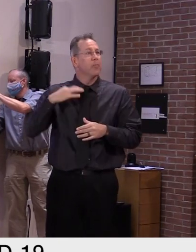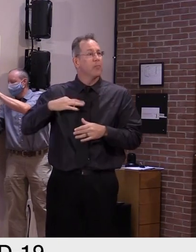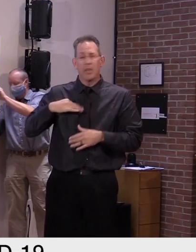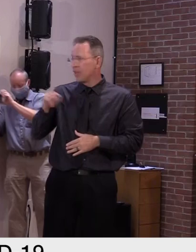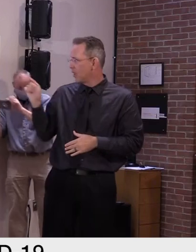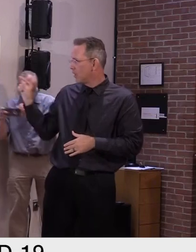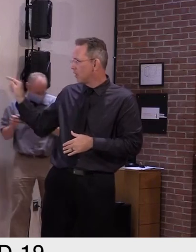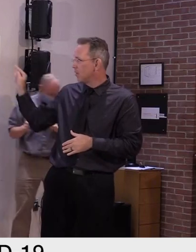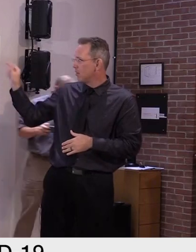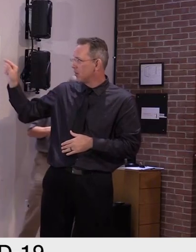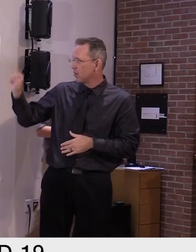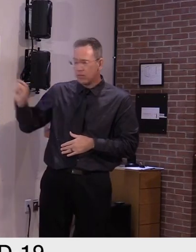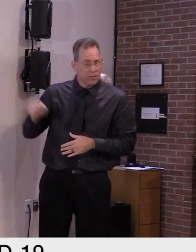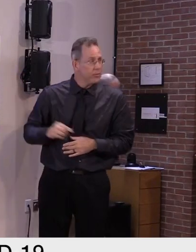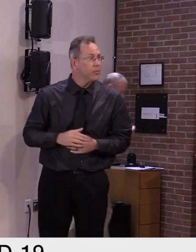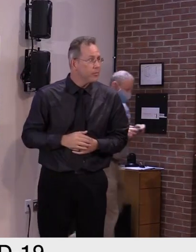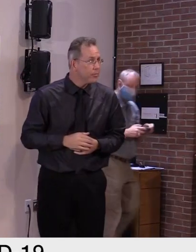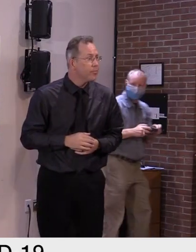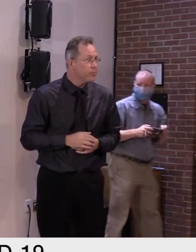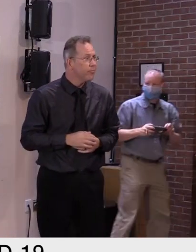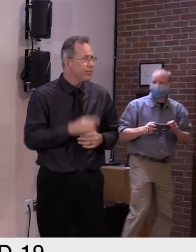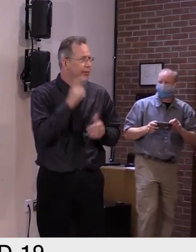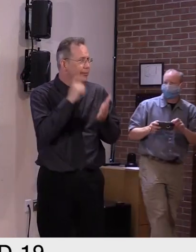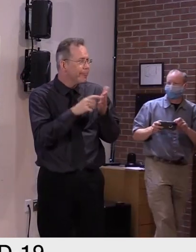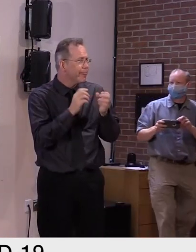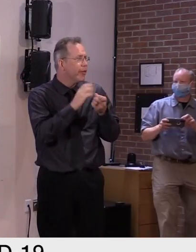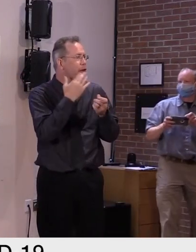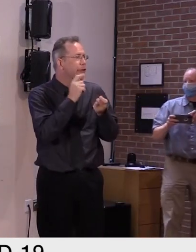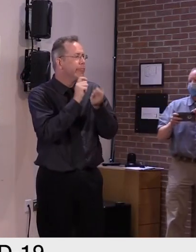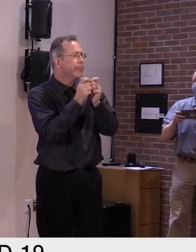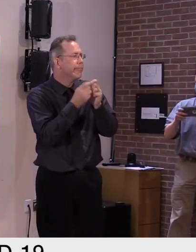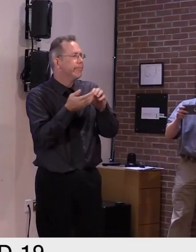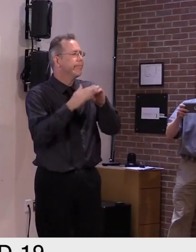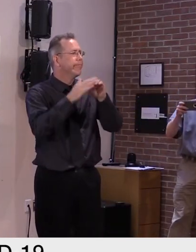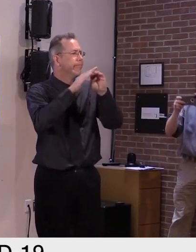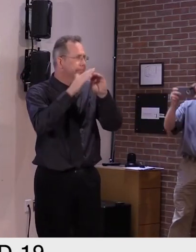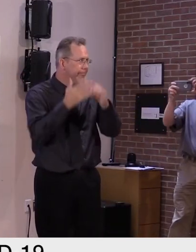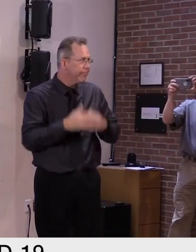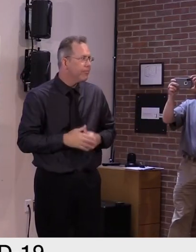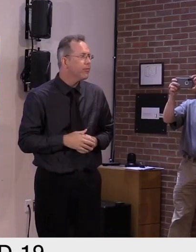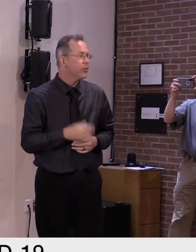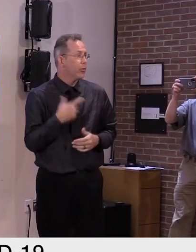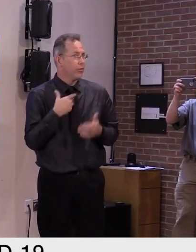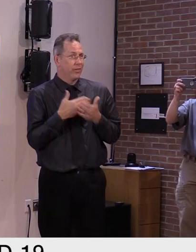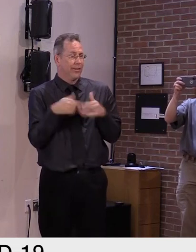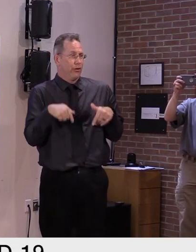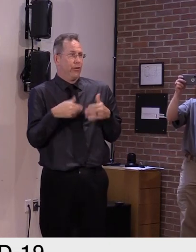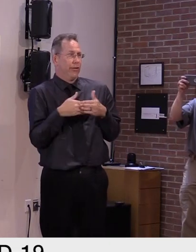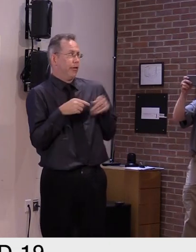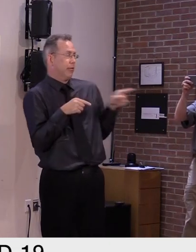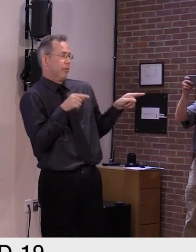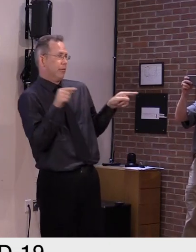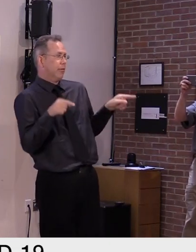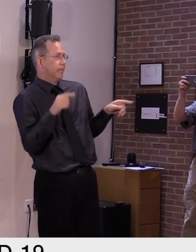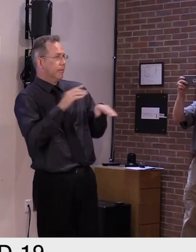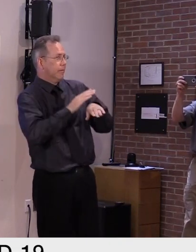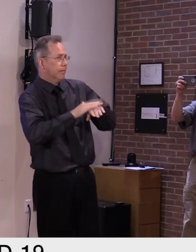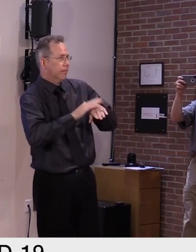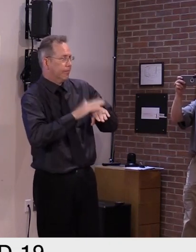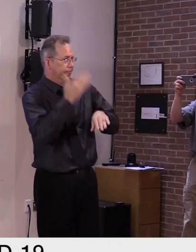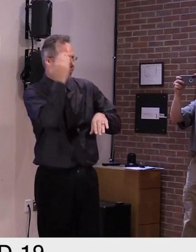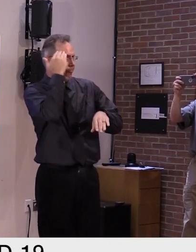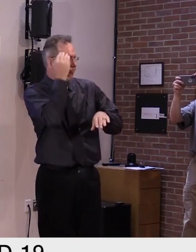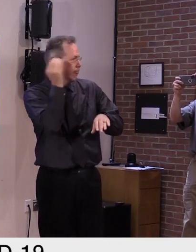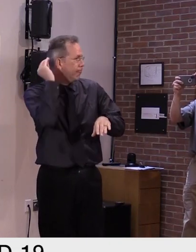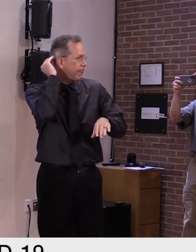again, cases are rising in the region. Some of them are close to our borders and something for us to pay particularly close